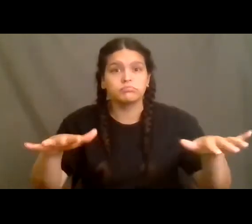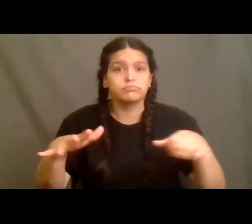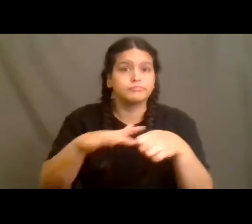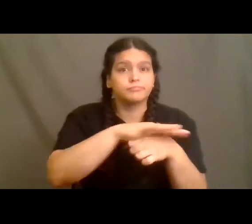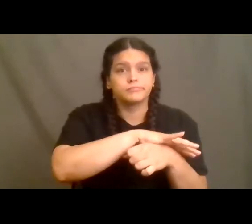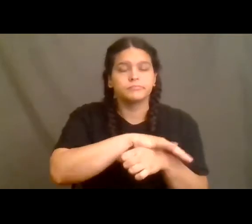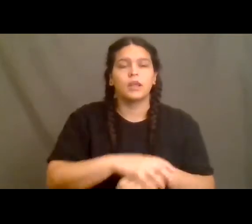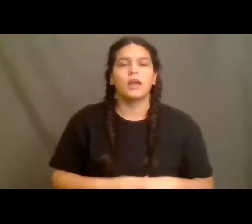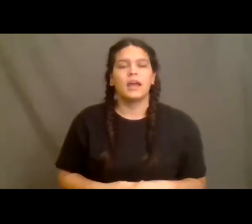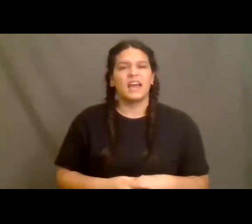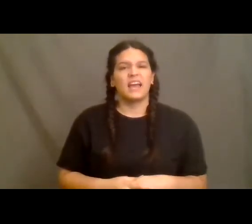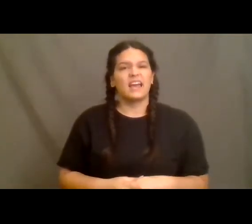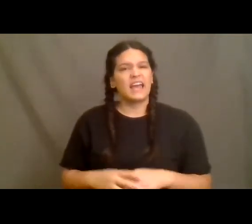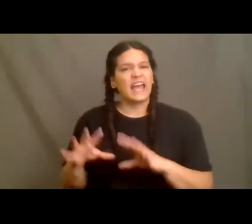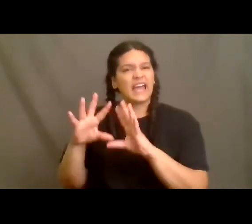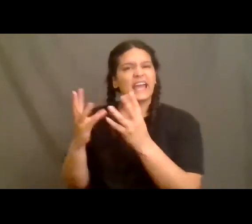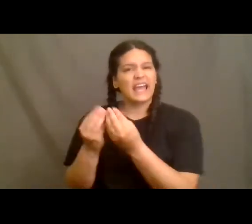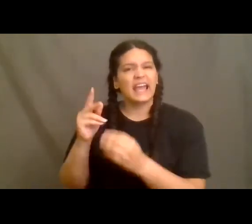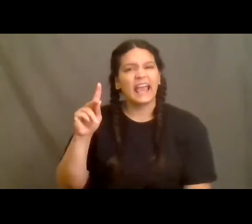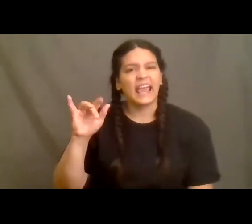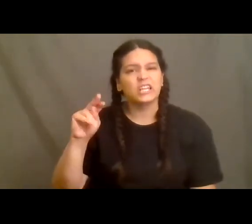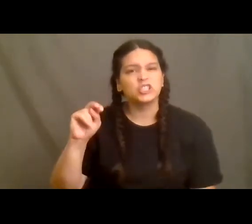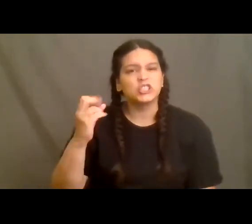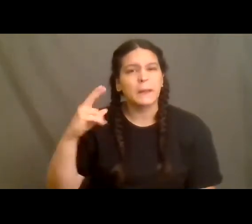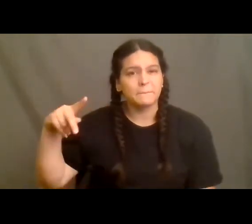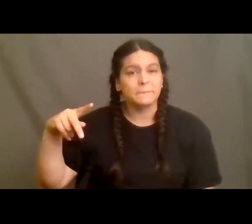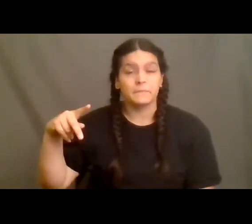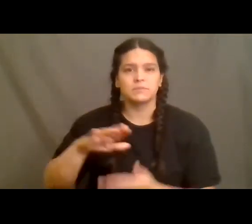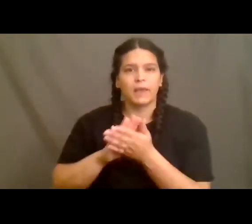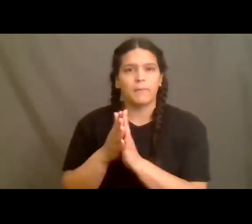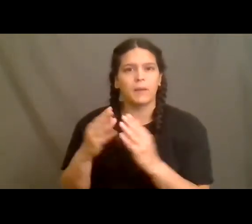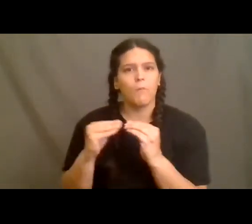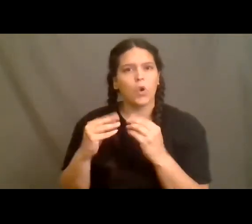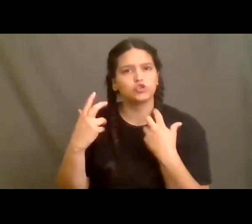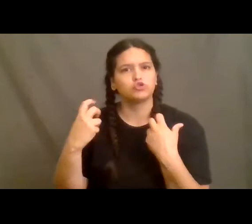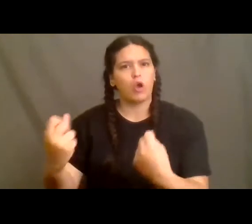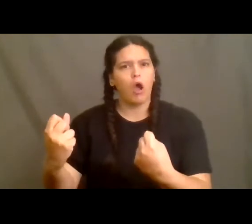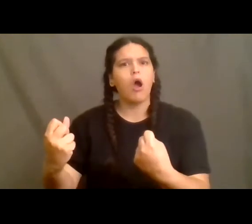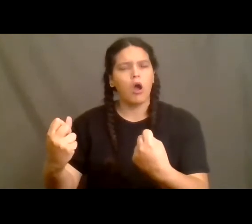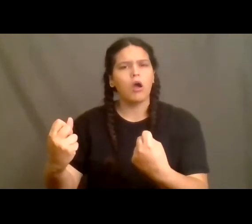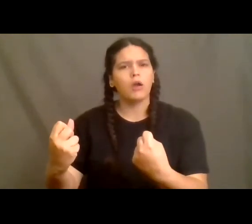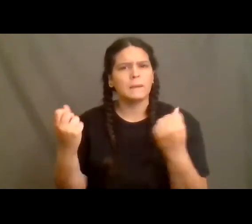strengthened on so many levels. And it's good because it's needed.